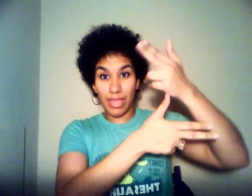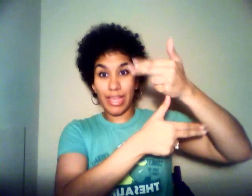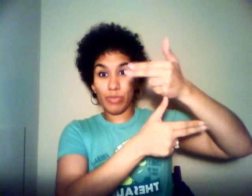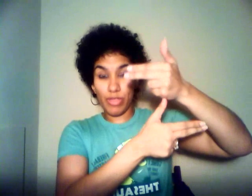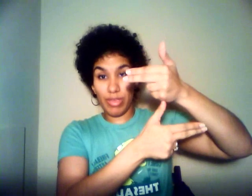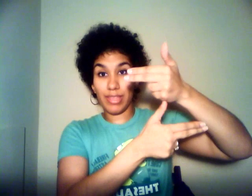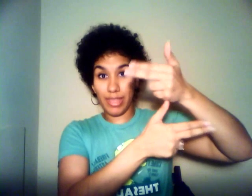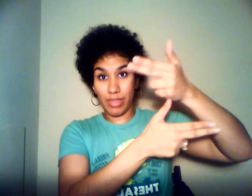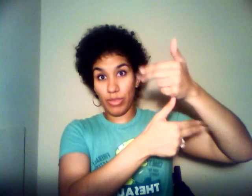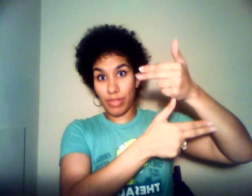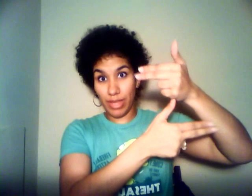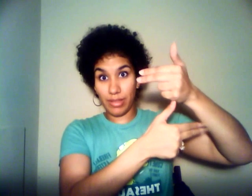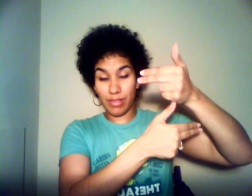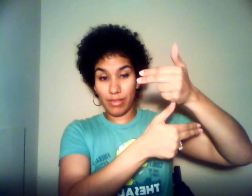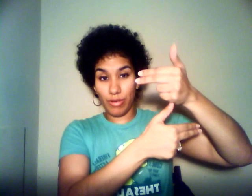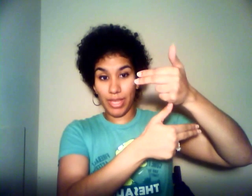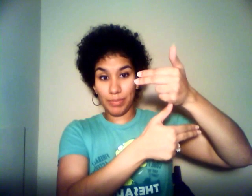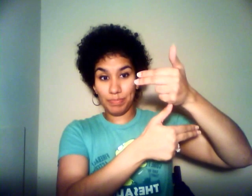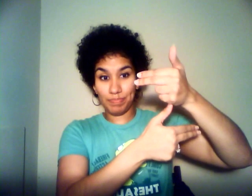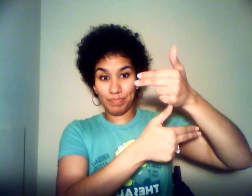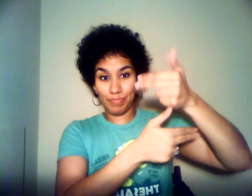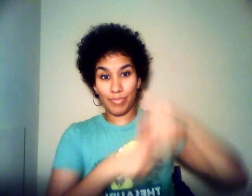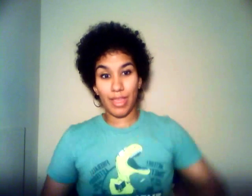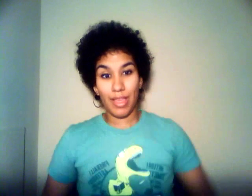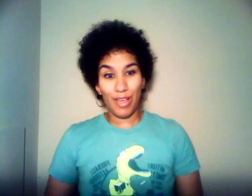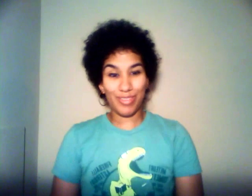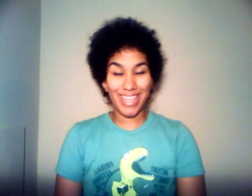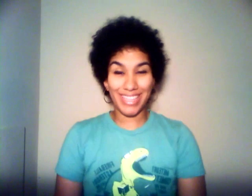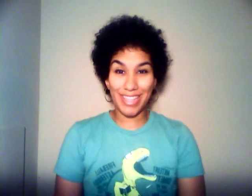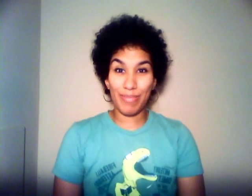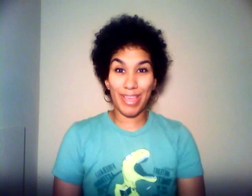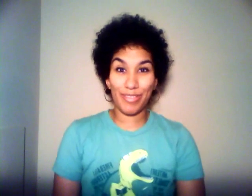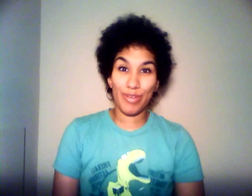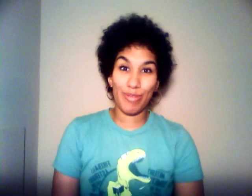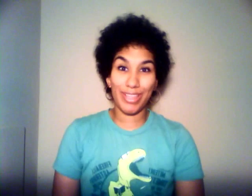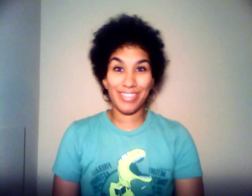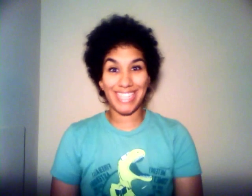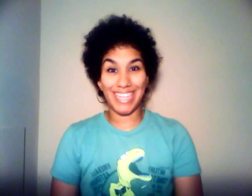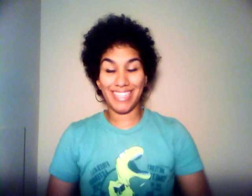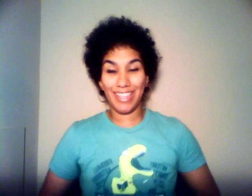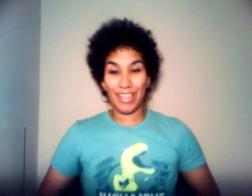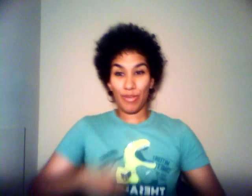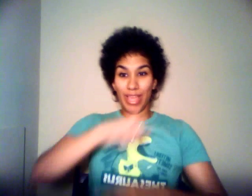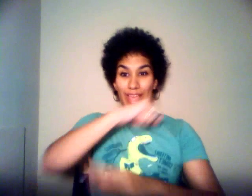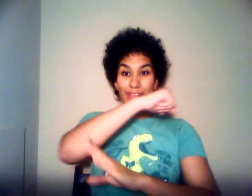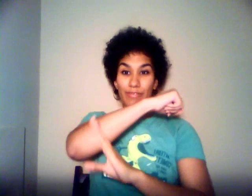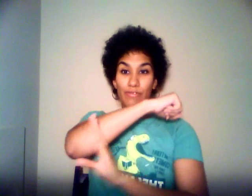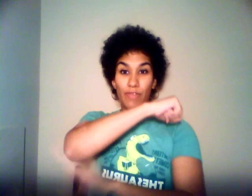That's what you're indicating when you sign this, hurricane. Okay, let's go back through what we learned today. We have